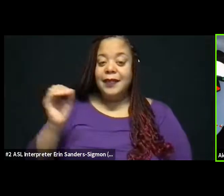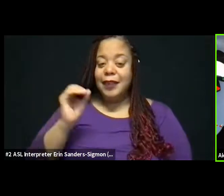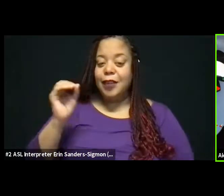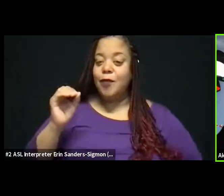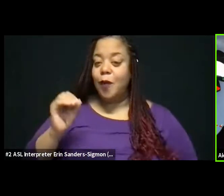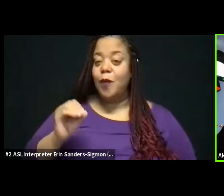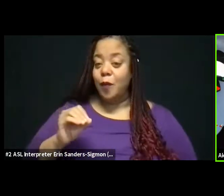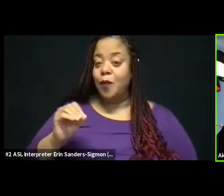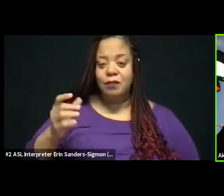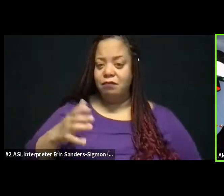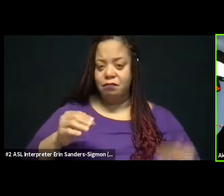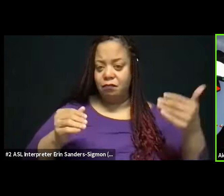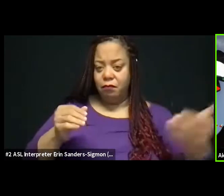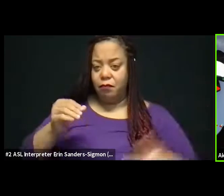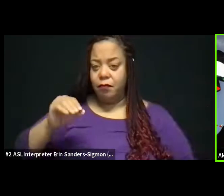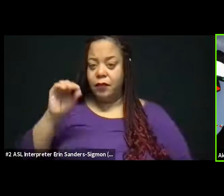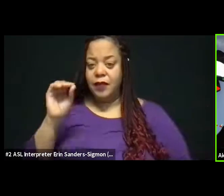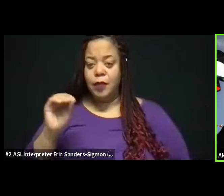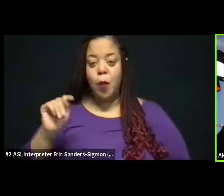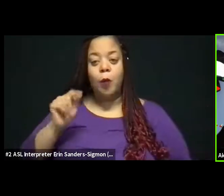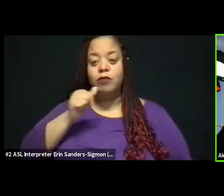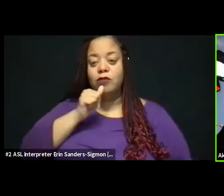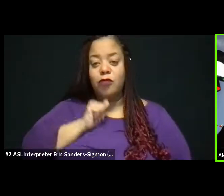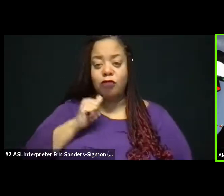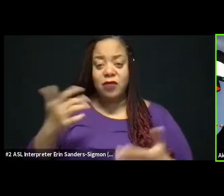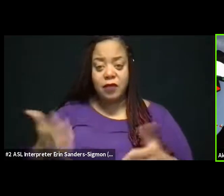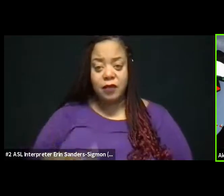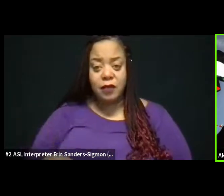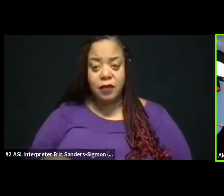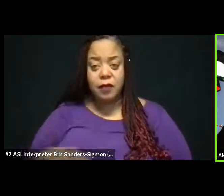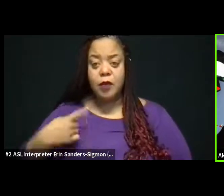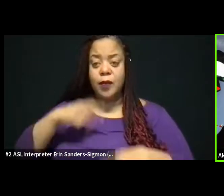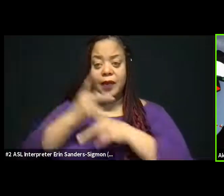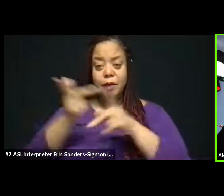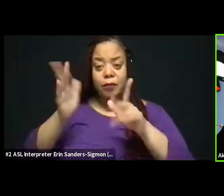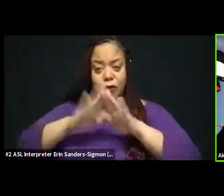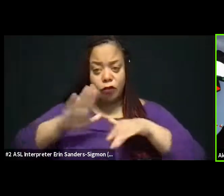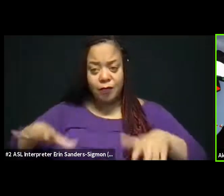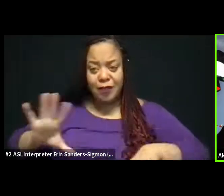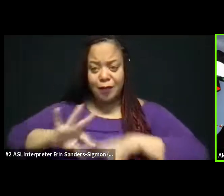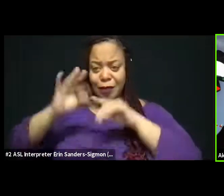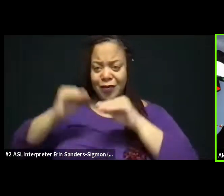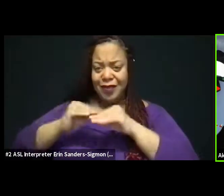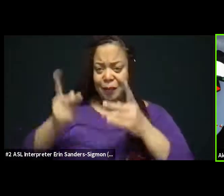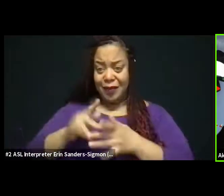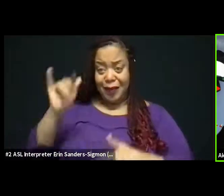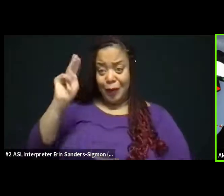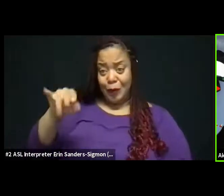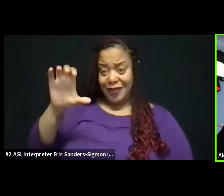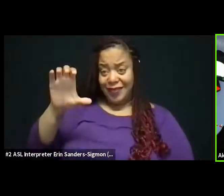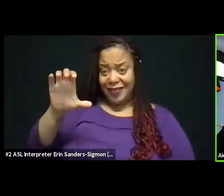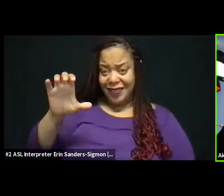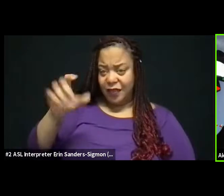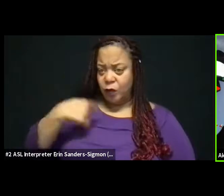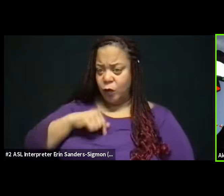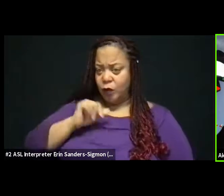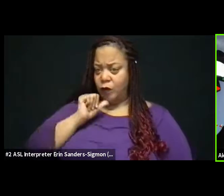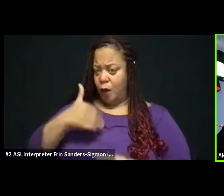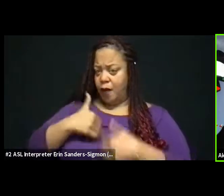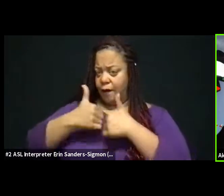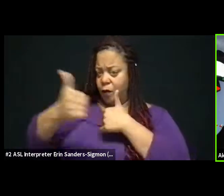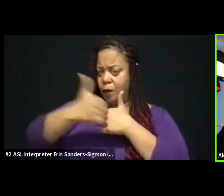to keep their children home, especially in places like New York City that don't have a remote option, they're